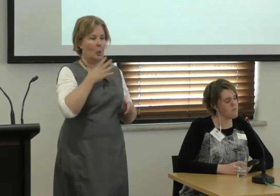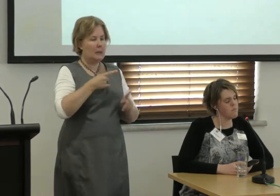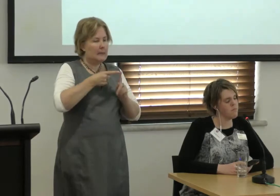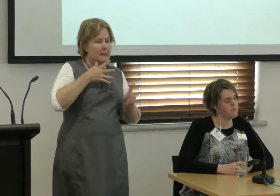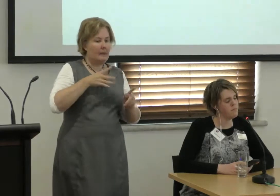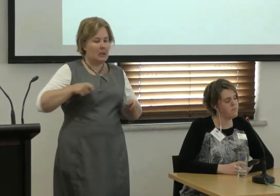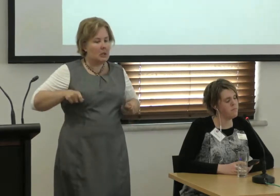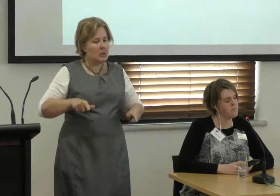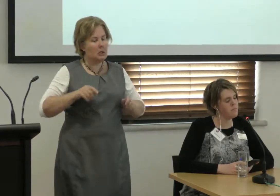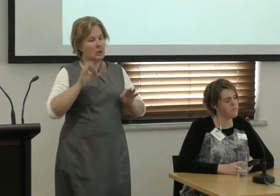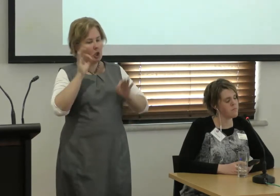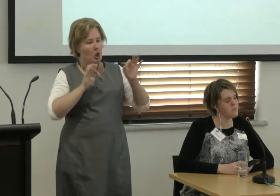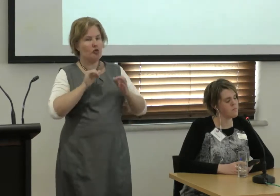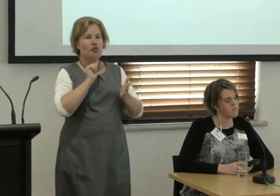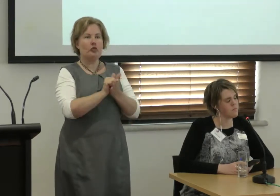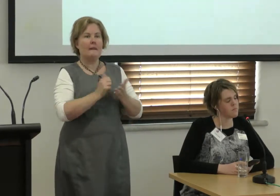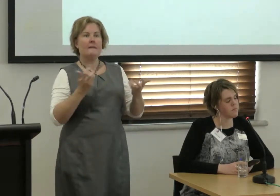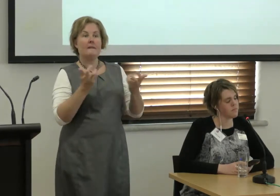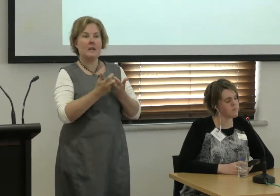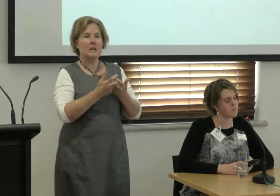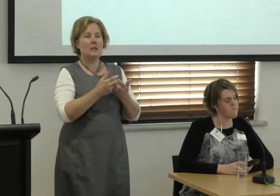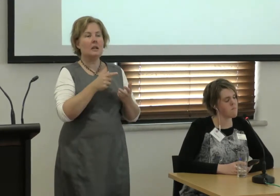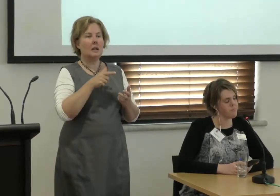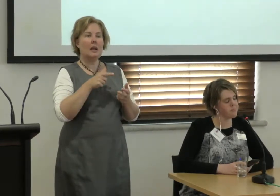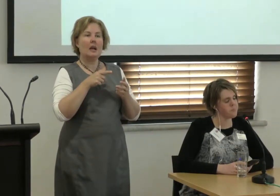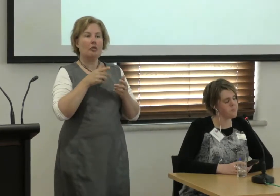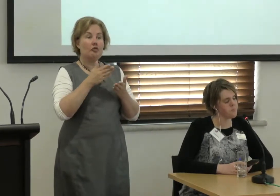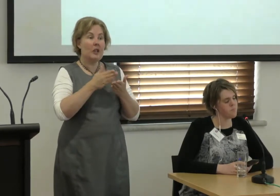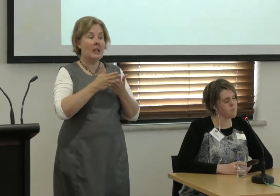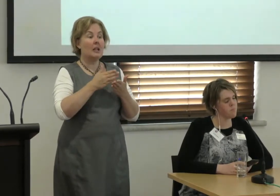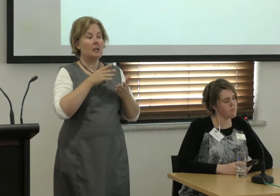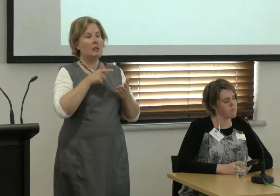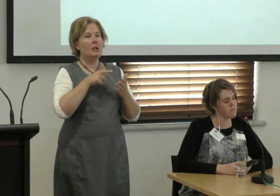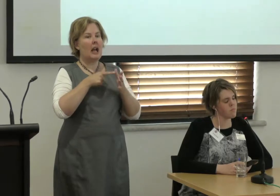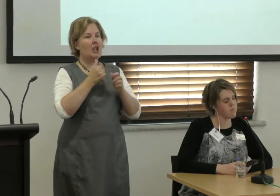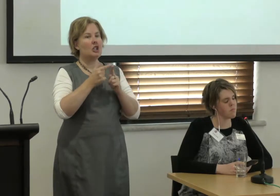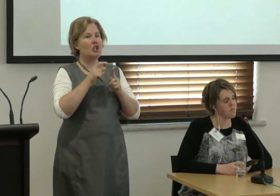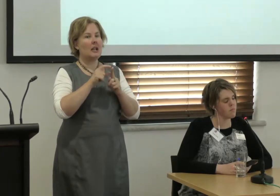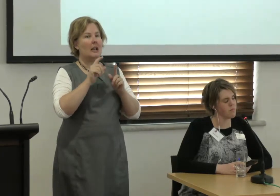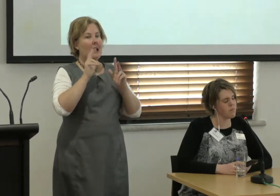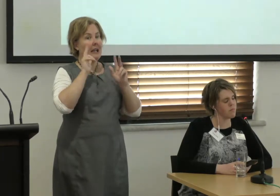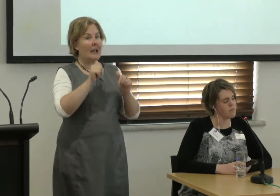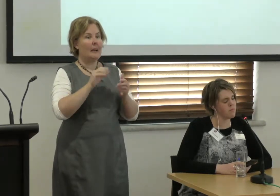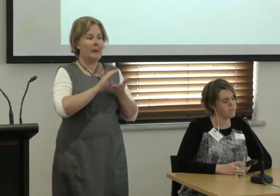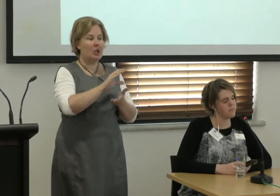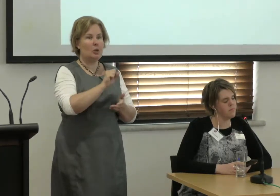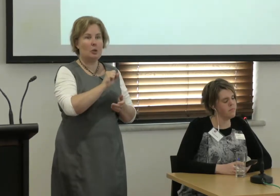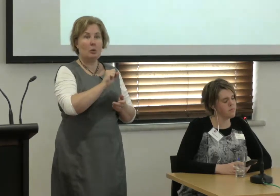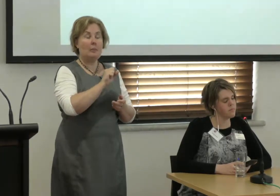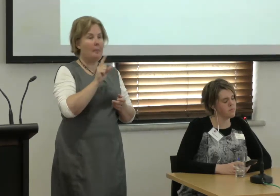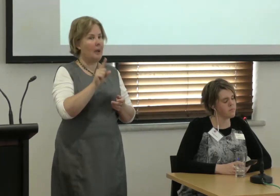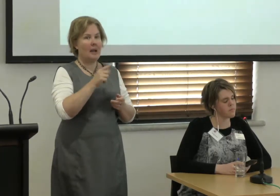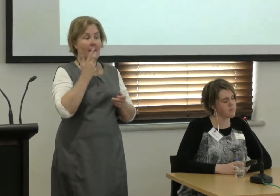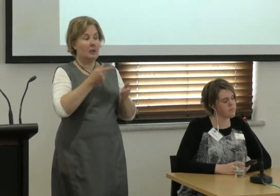care facility is supposed to provide you with a wheelchair. So if they have a collapsible wheelchair with